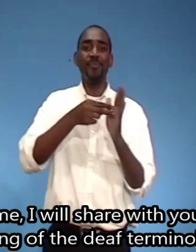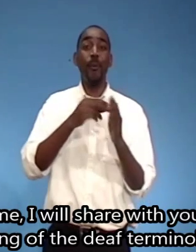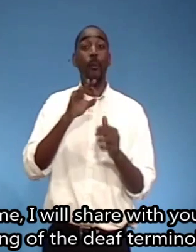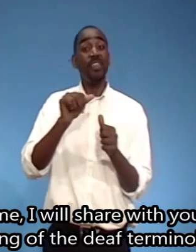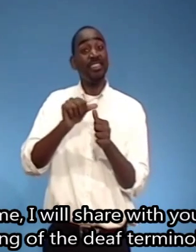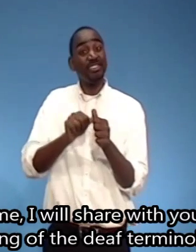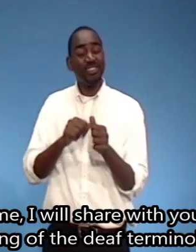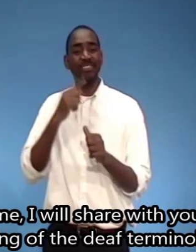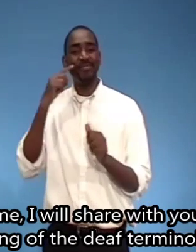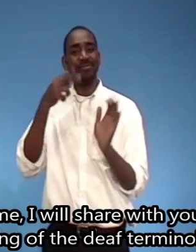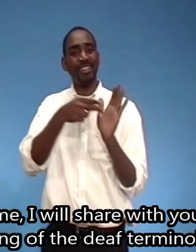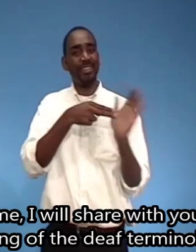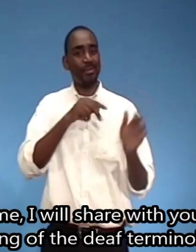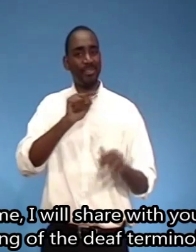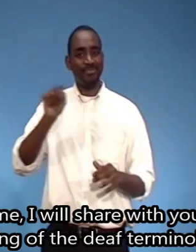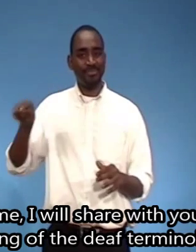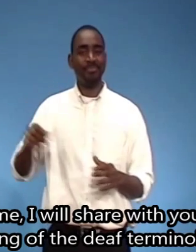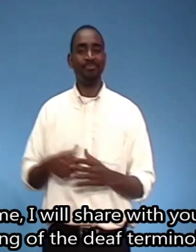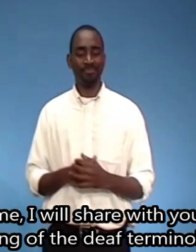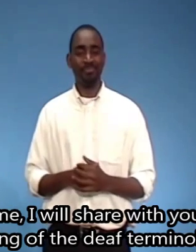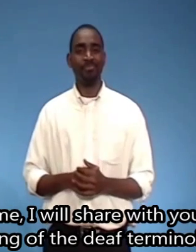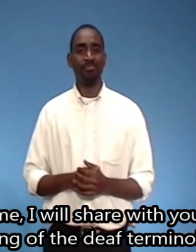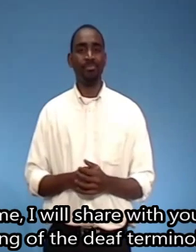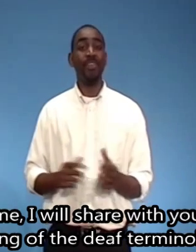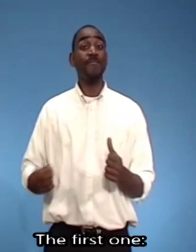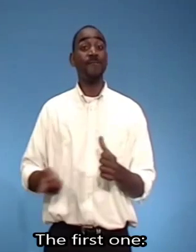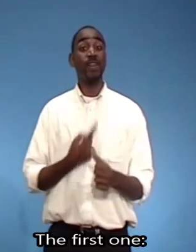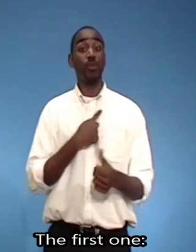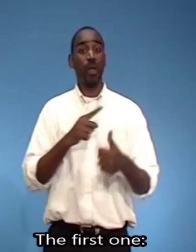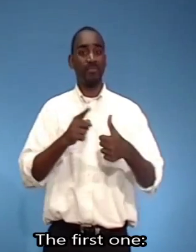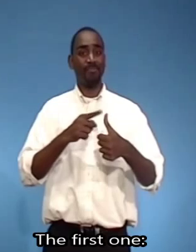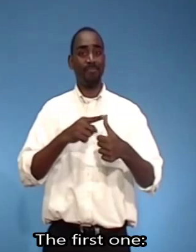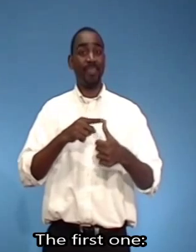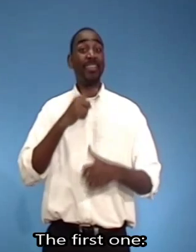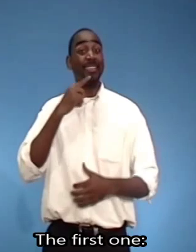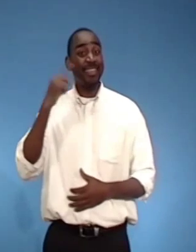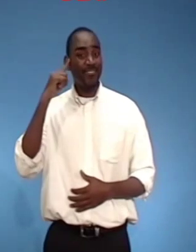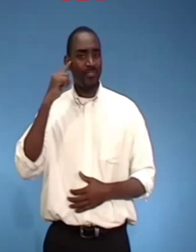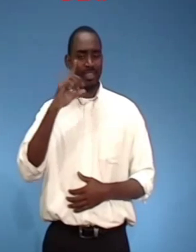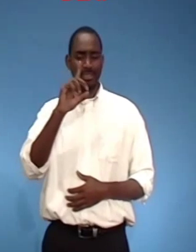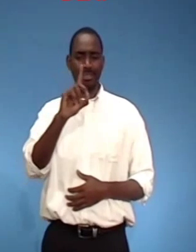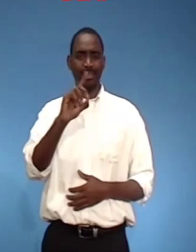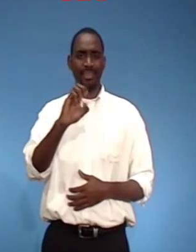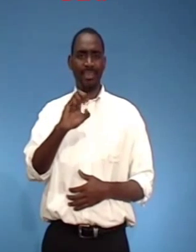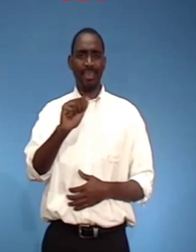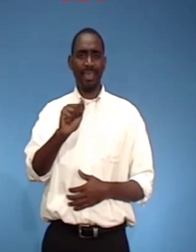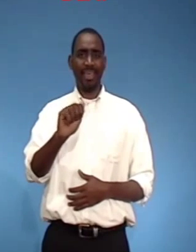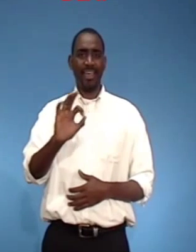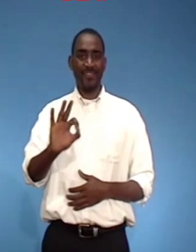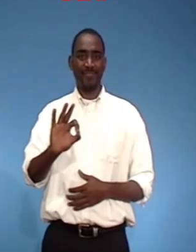At this time, I will share with you the new meaning of the deaf terminologies. The first one, deaf.